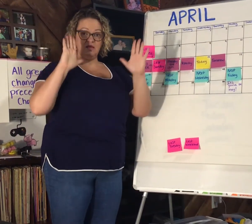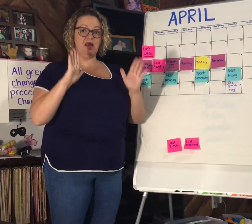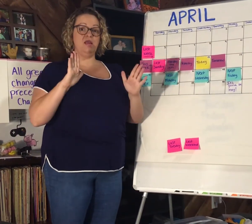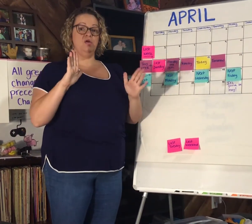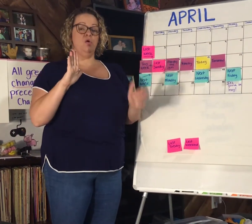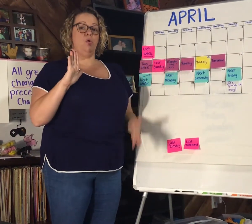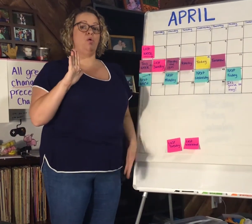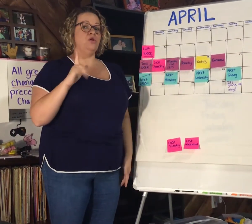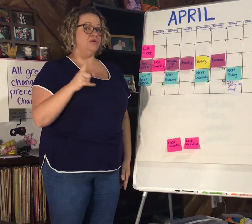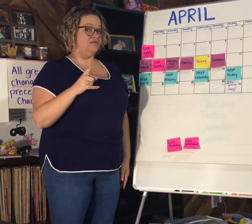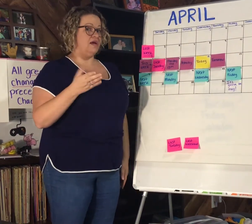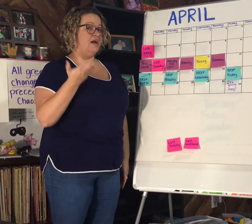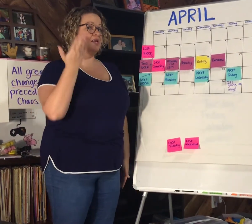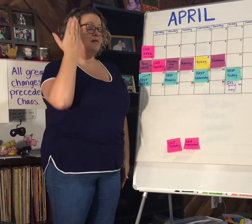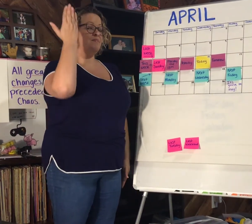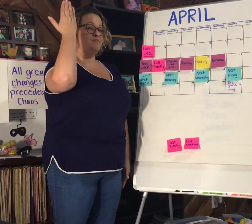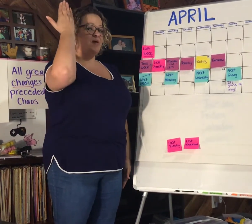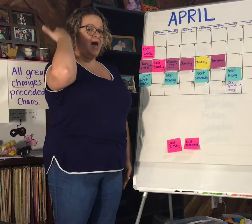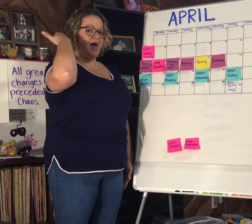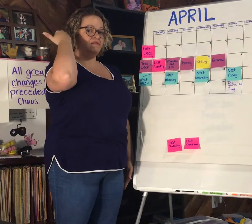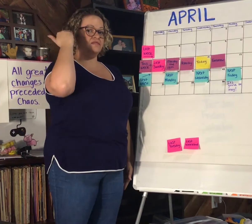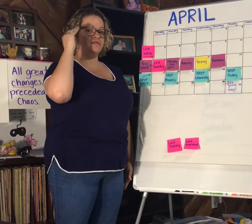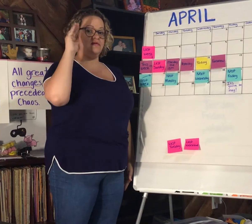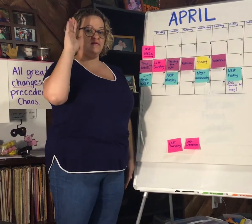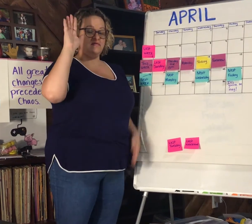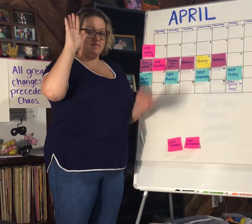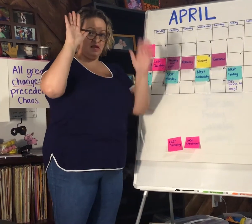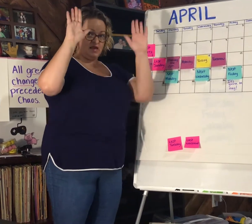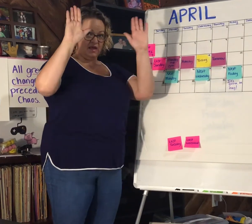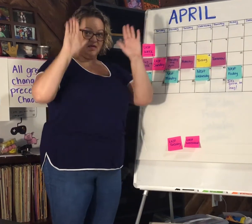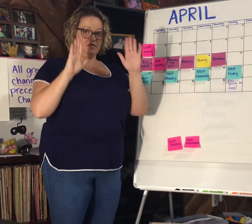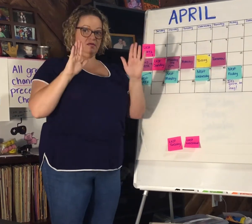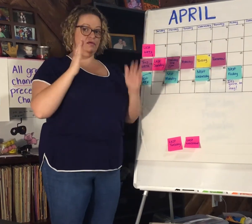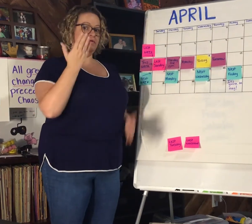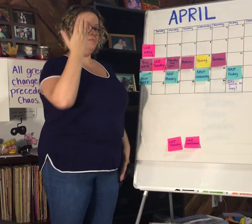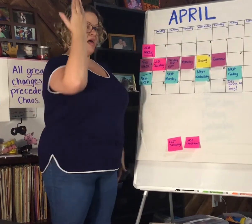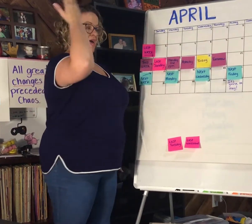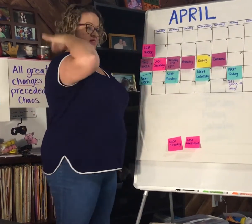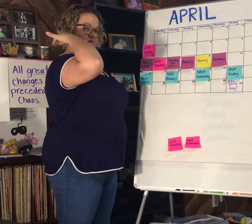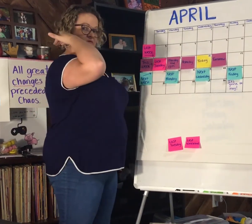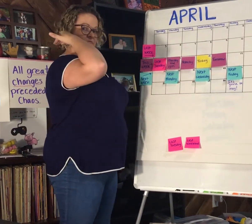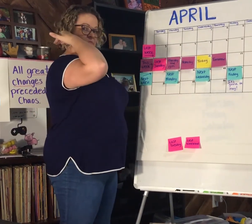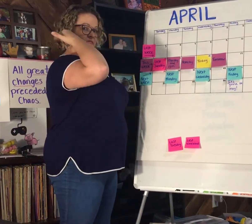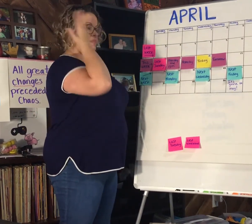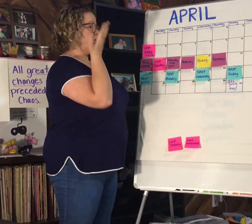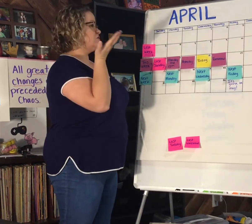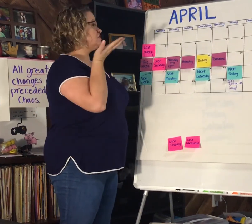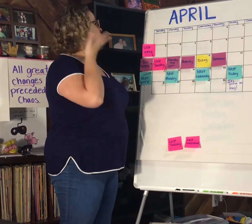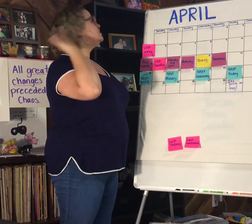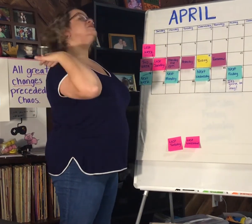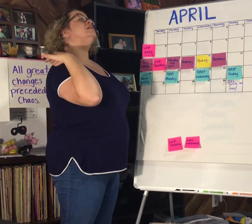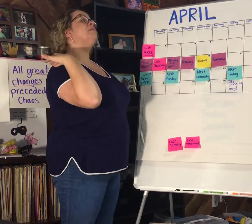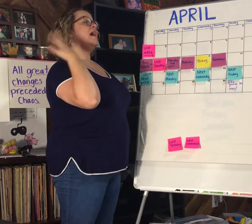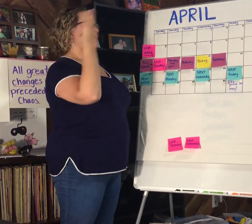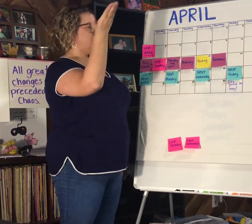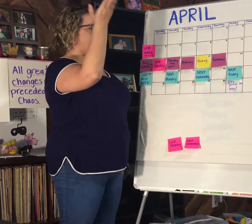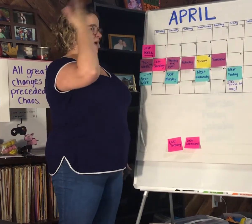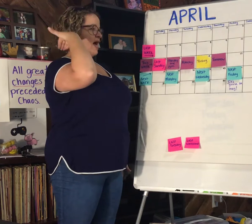Sunday, or you can sign past Sunday. Past. Like you're just pushing it back.